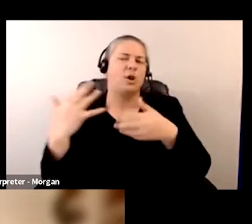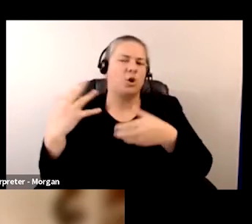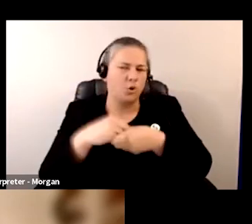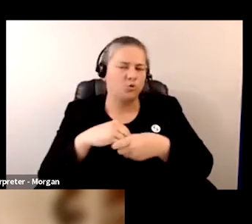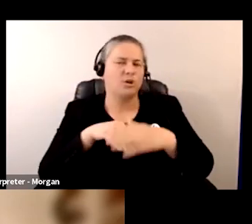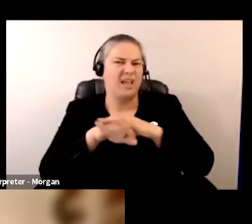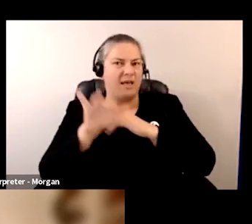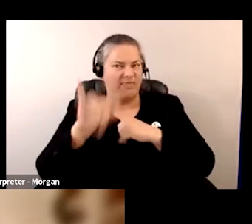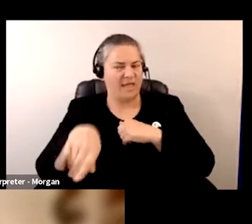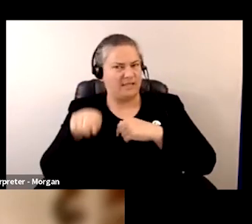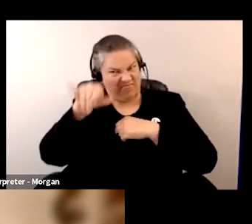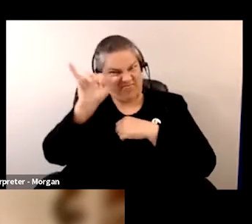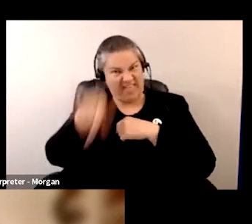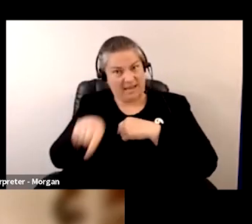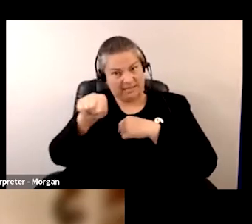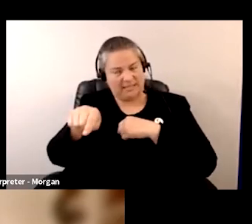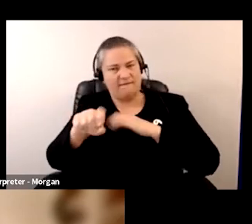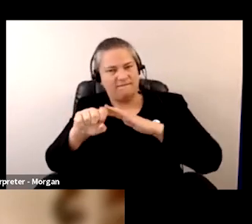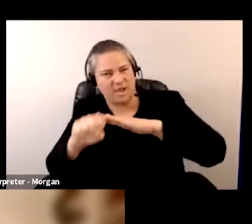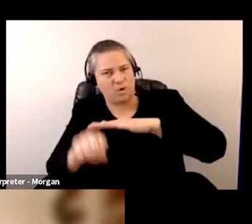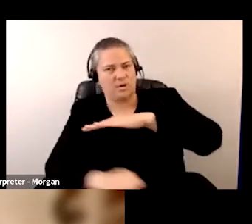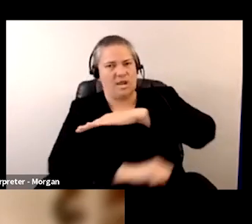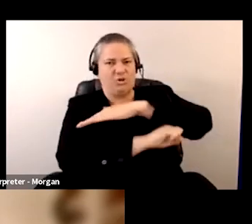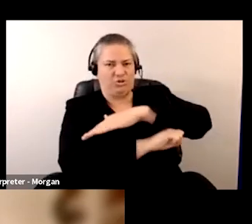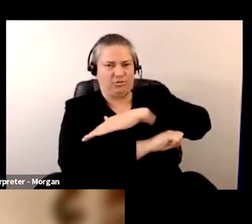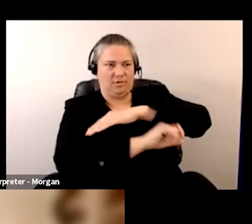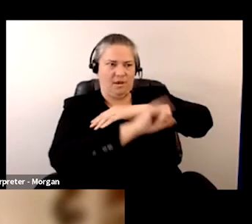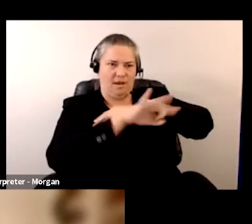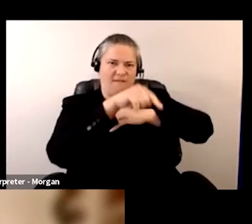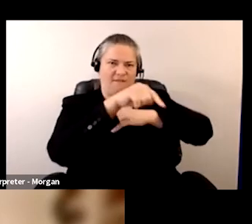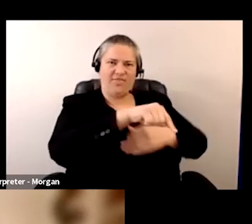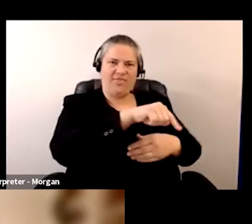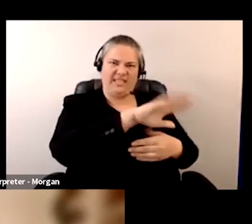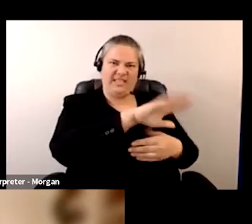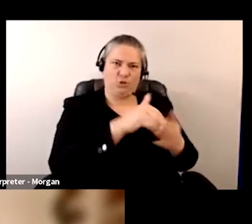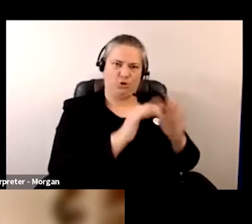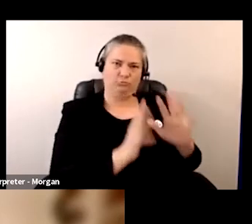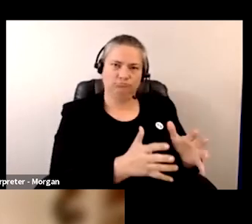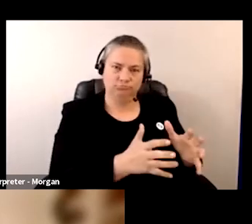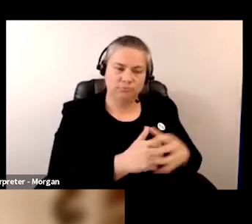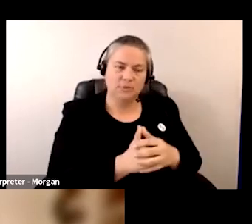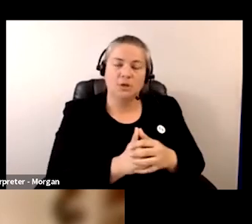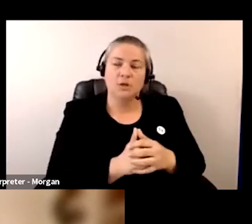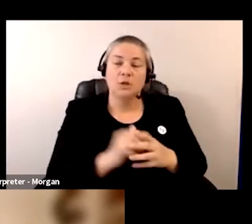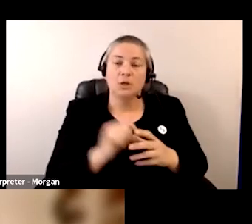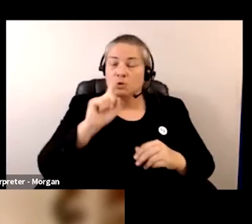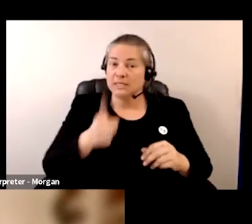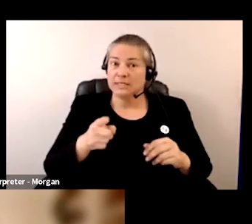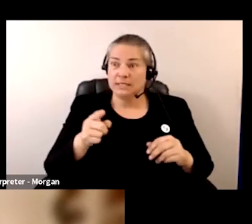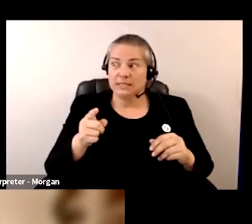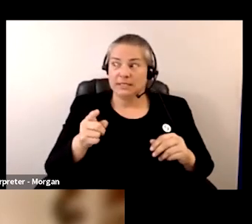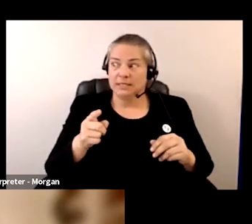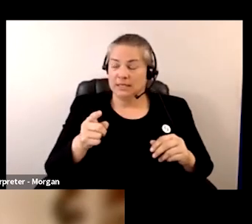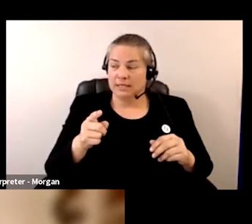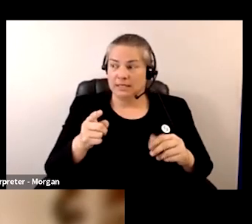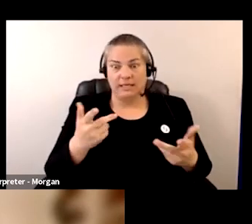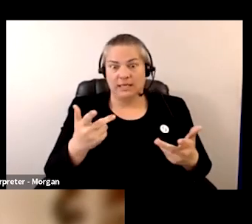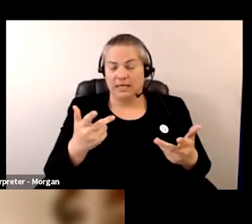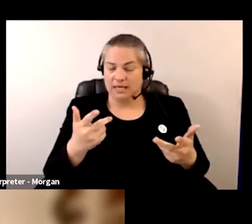element of the center. And I think that, basically this was, I